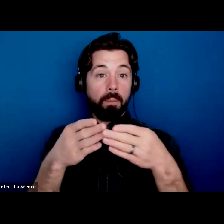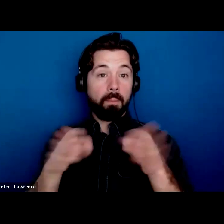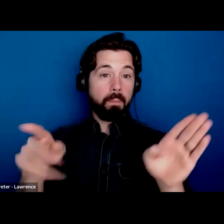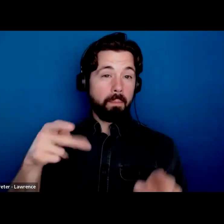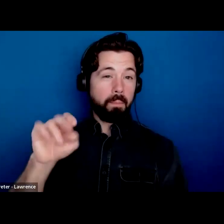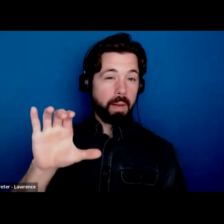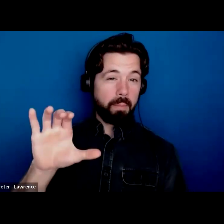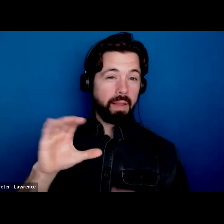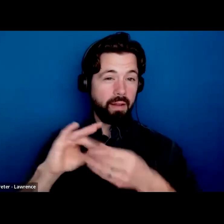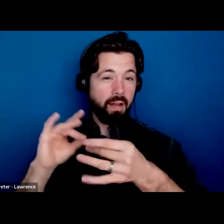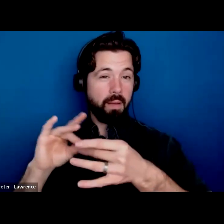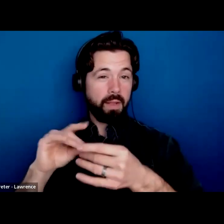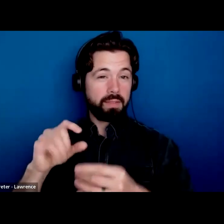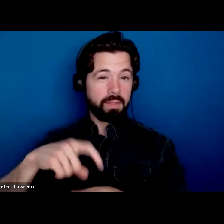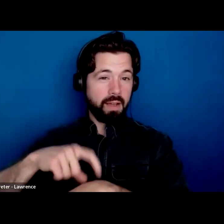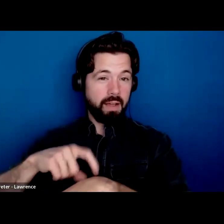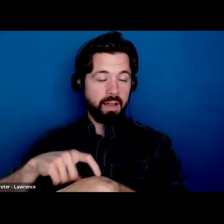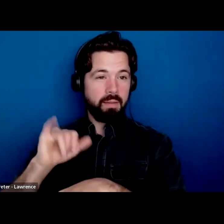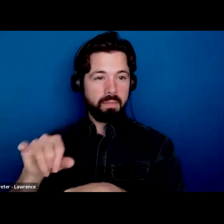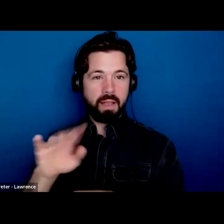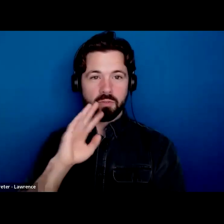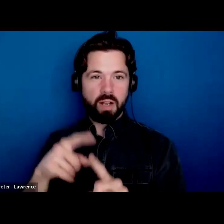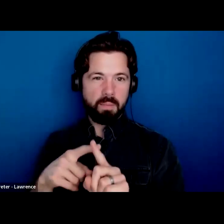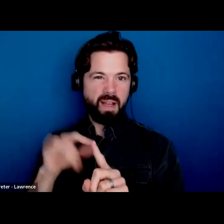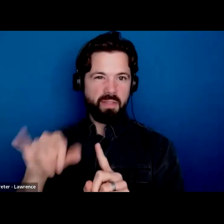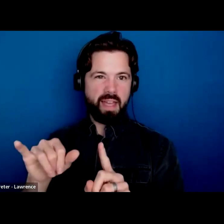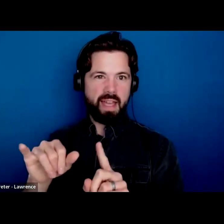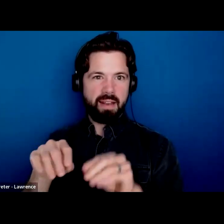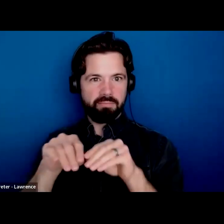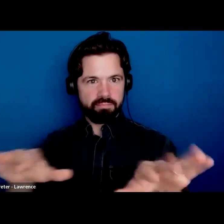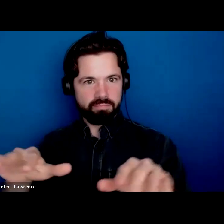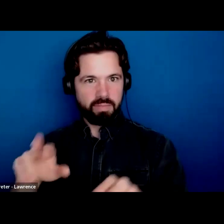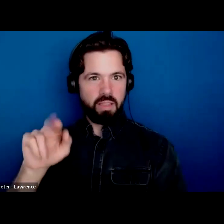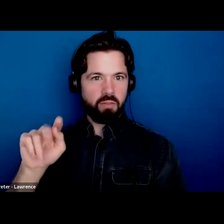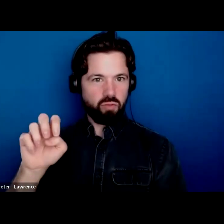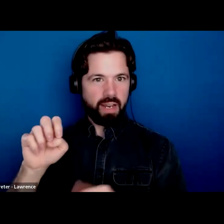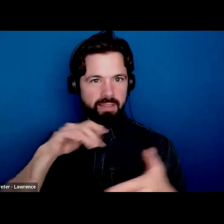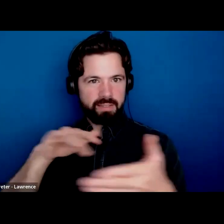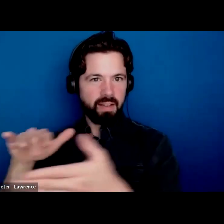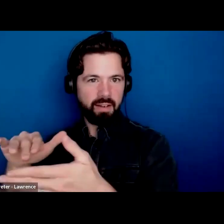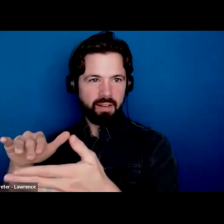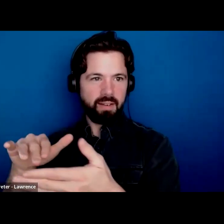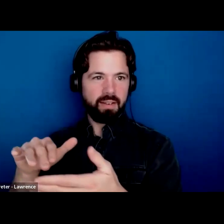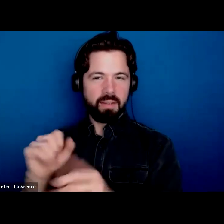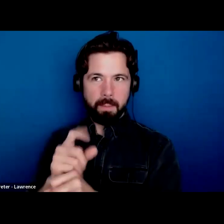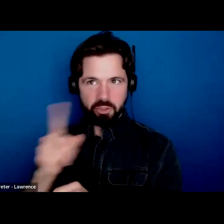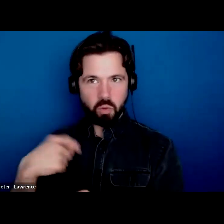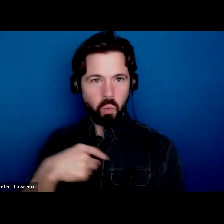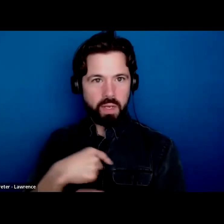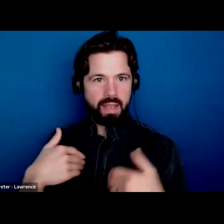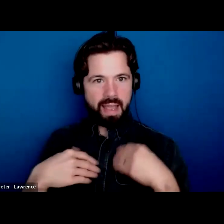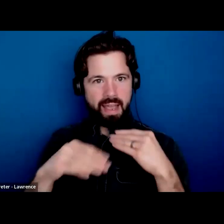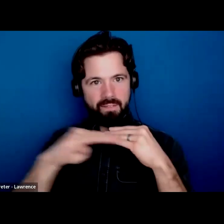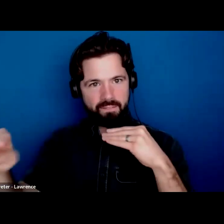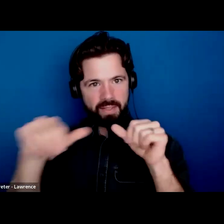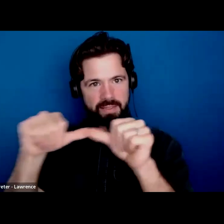the preservation of the implementation of the rate study and the necessity to ensure that we have sustainable rates for